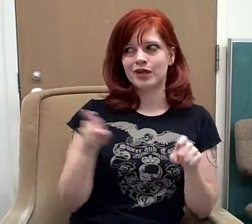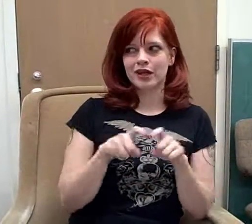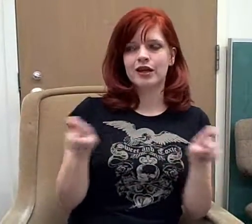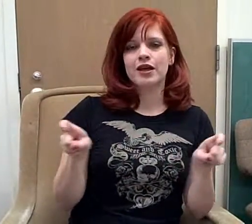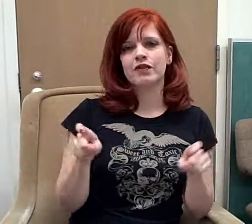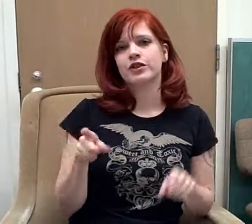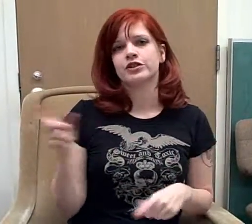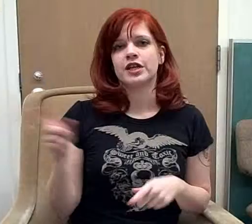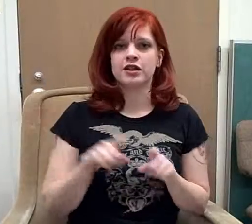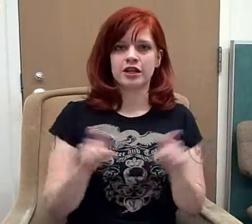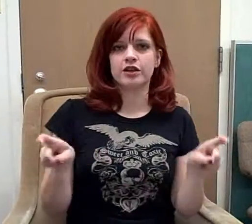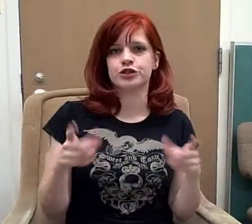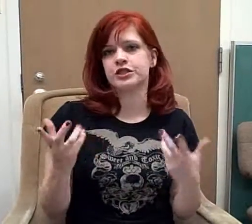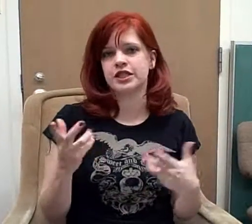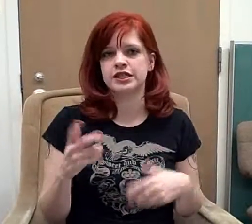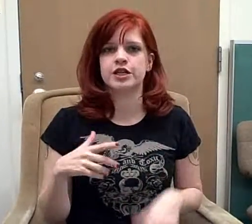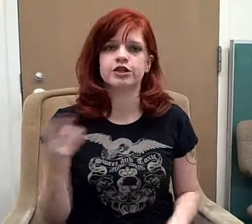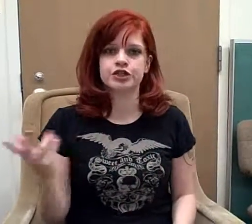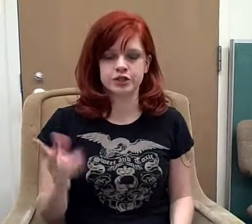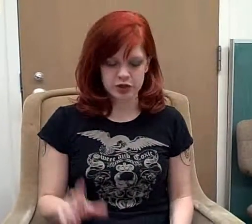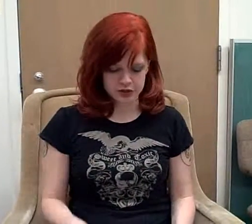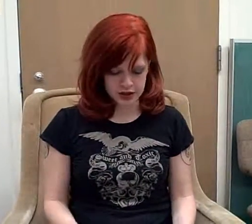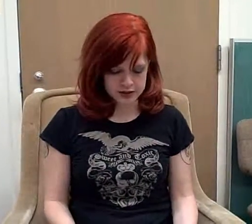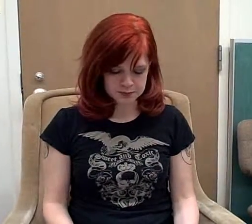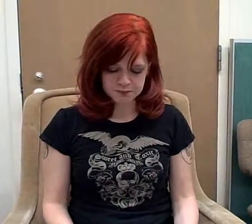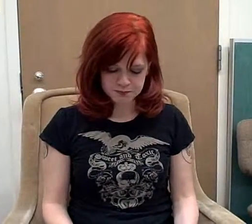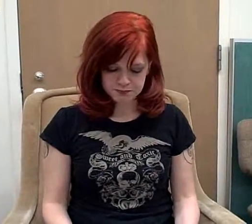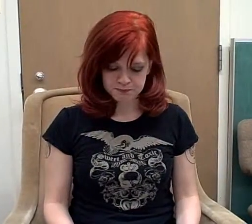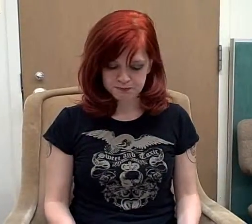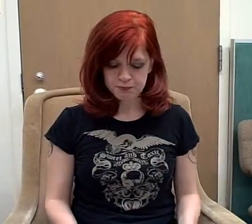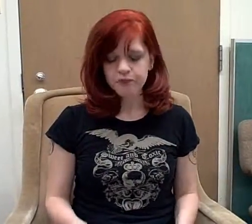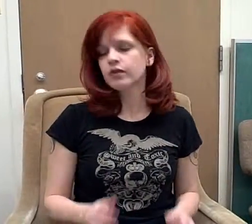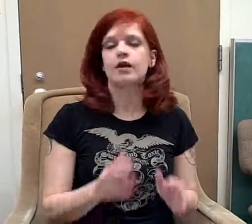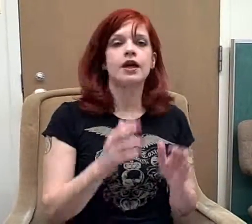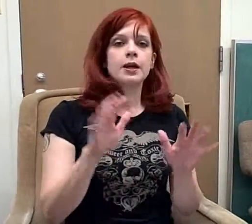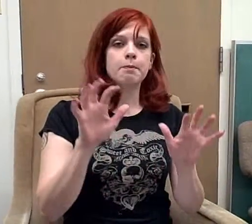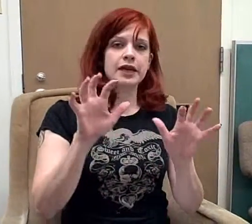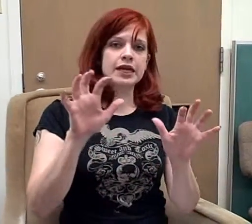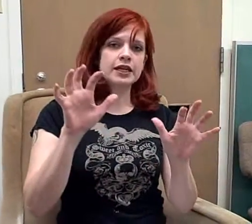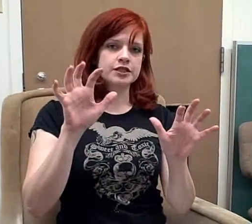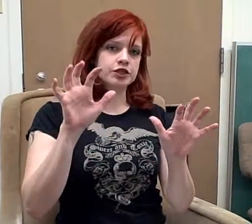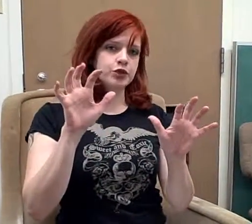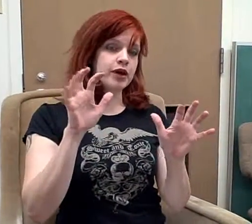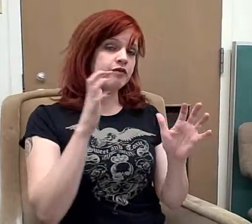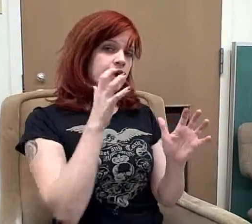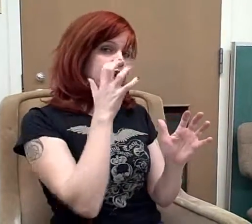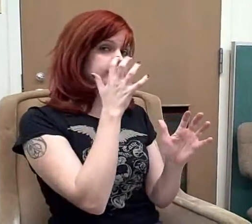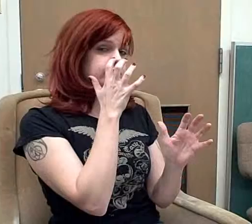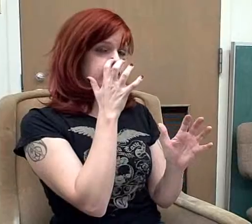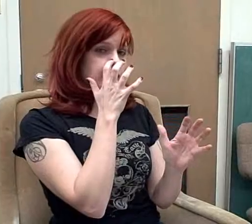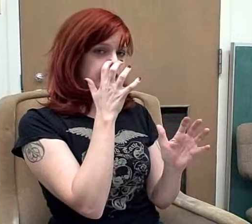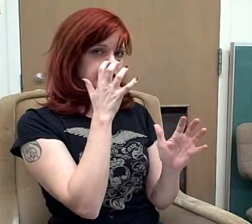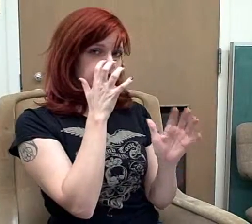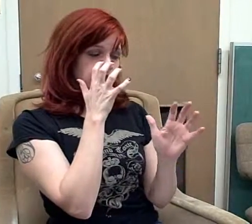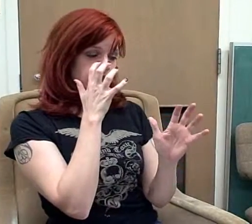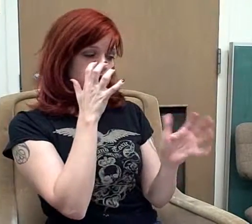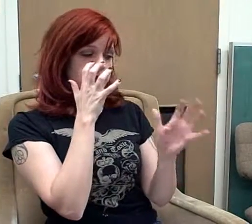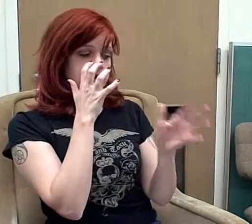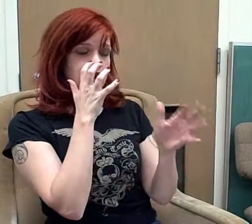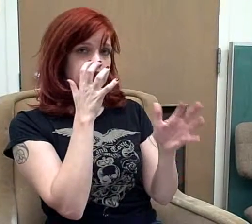somebody, then you're saying like, oh, she's easy, or she spreads her legs. Mean is 2 bent 5s. Your dominant hand starts at the nose, the